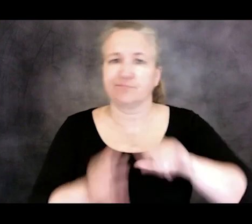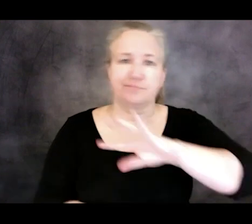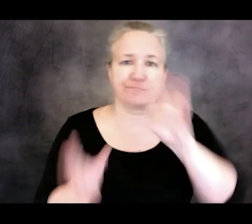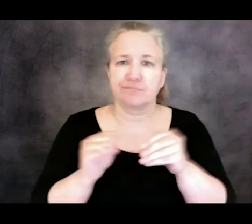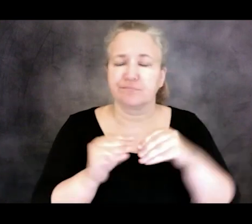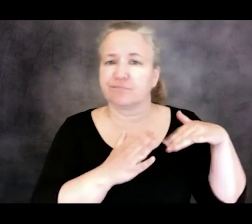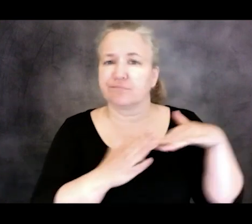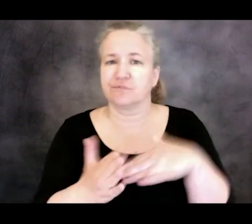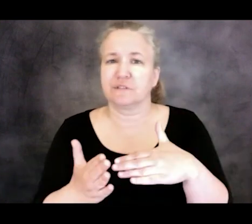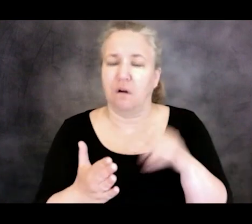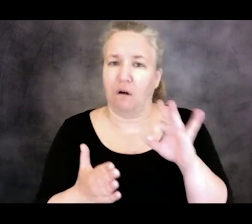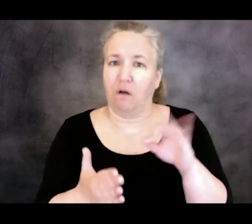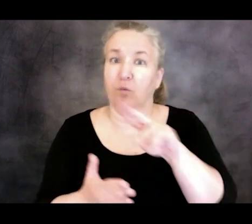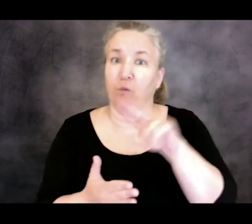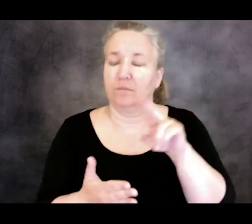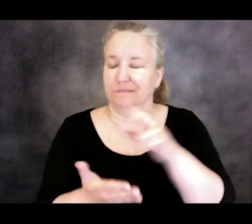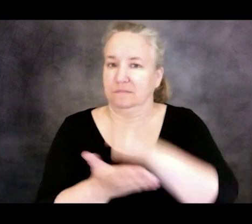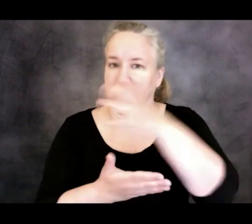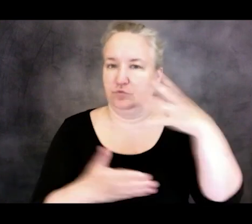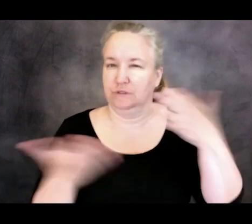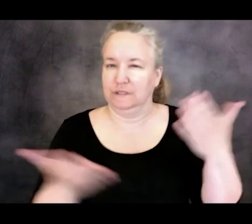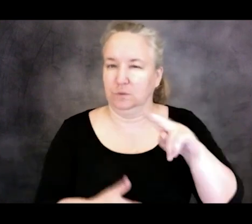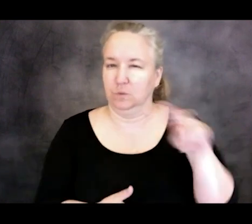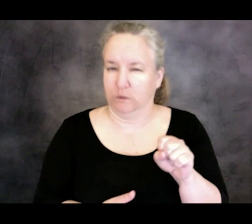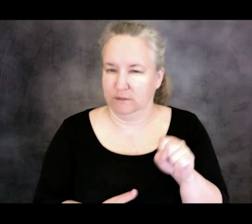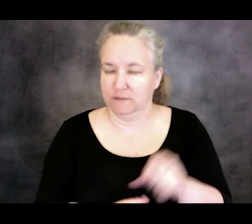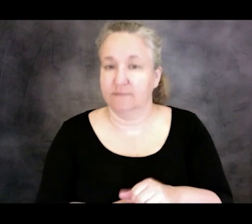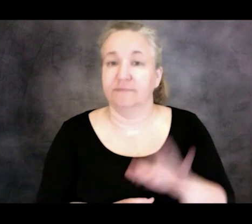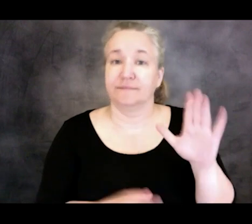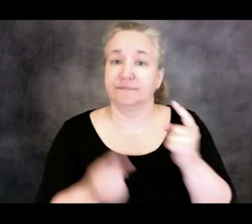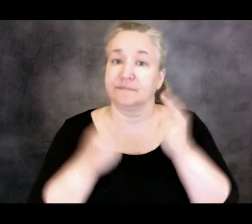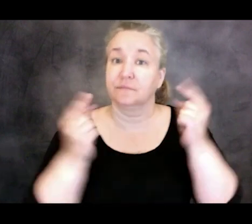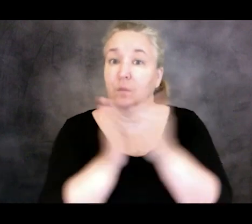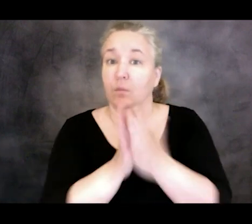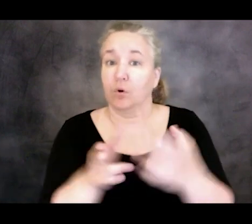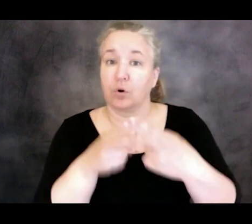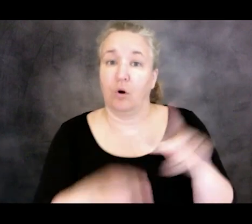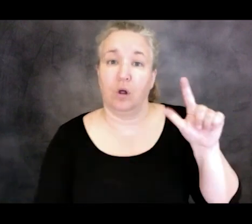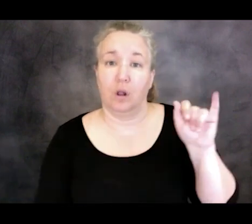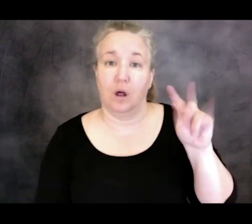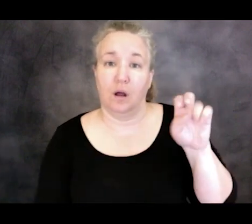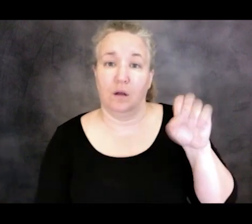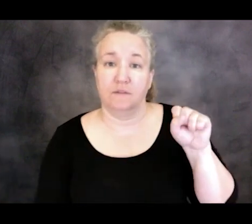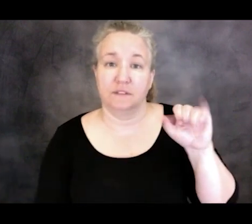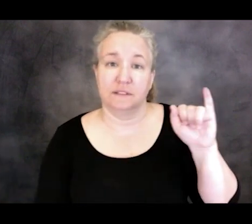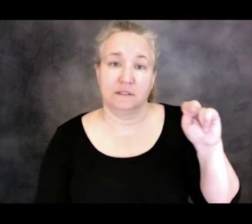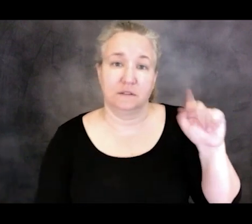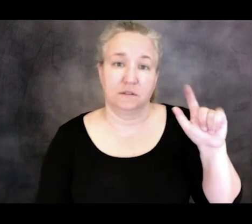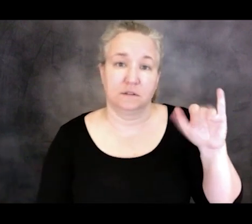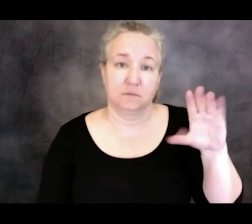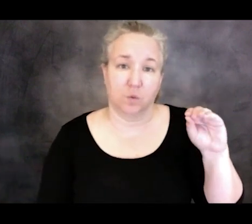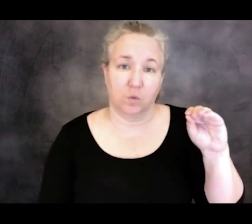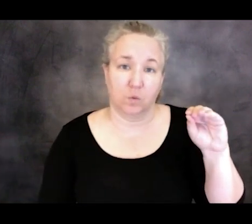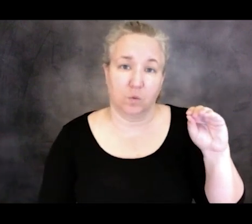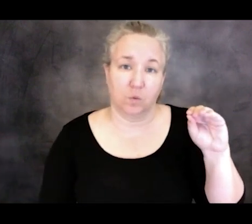United States. His landmark book, titled Lives in Limbo, Undocumented and Coming of Age